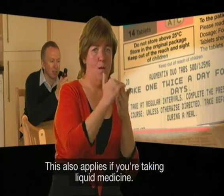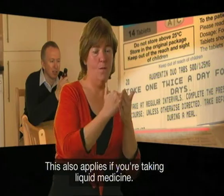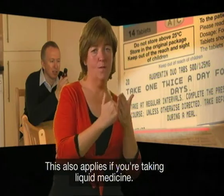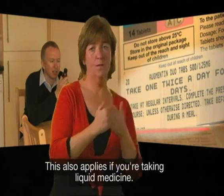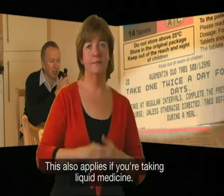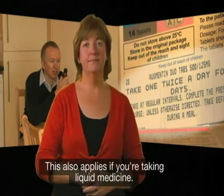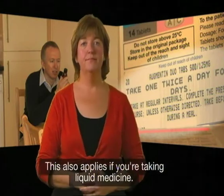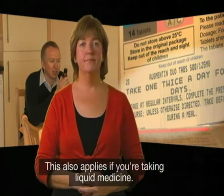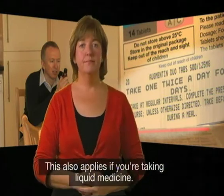medicine.